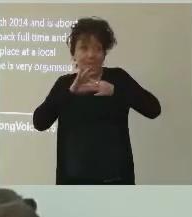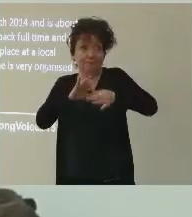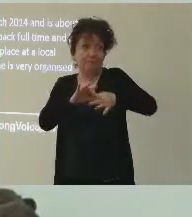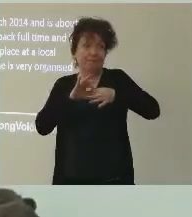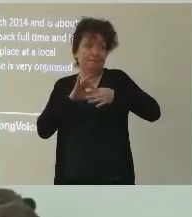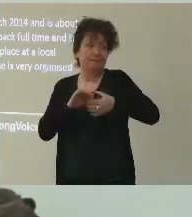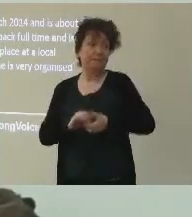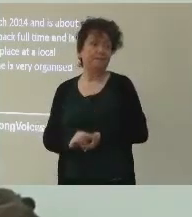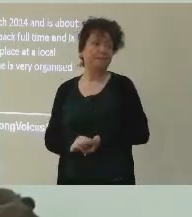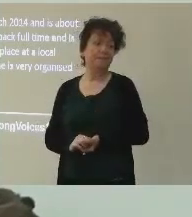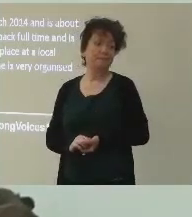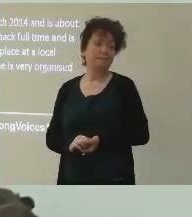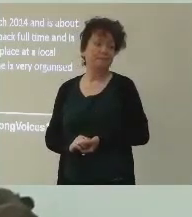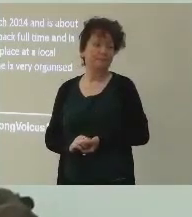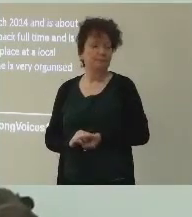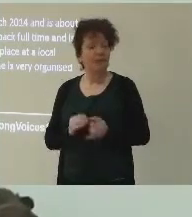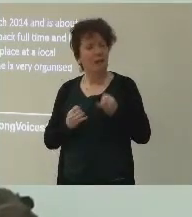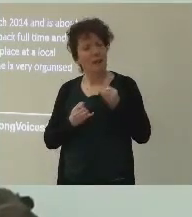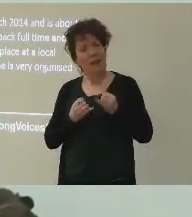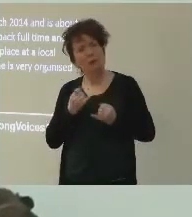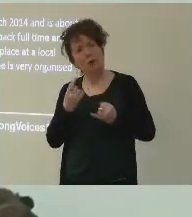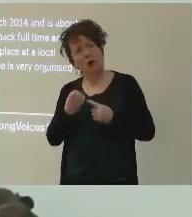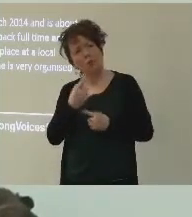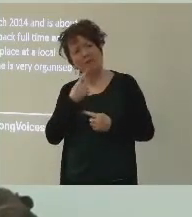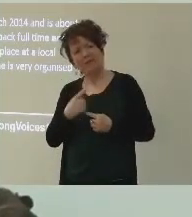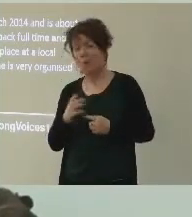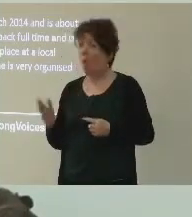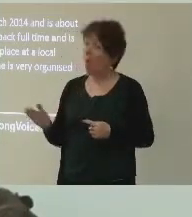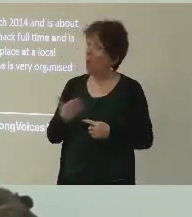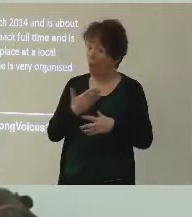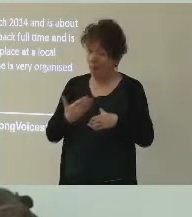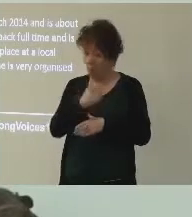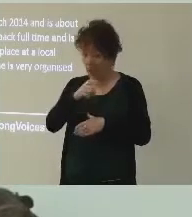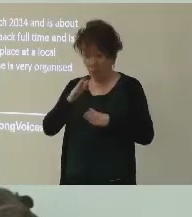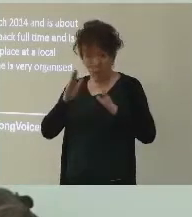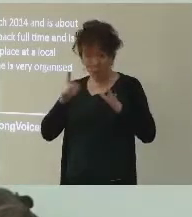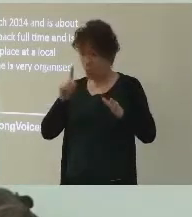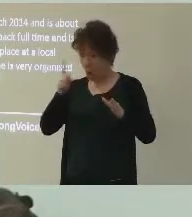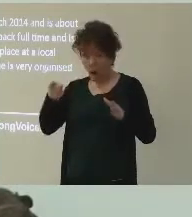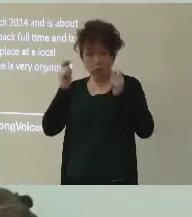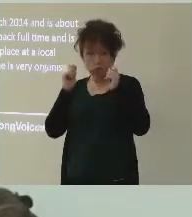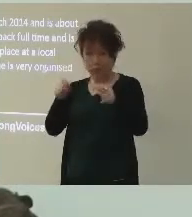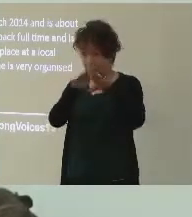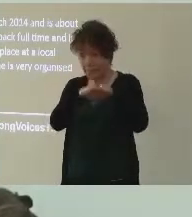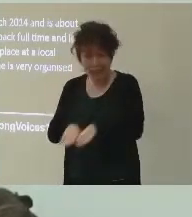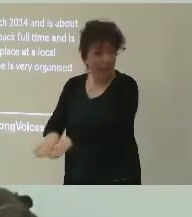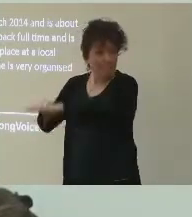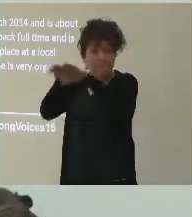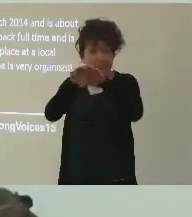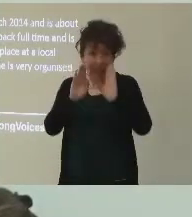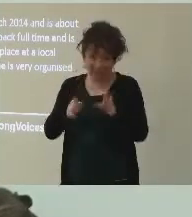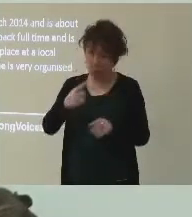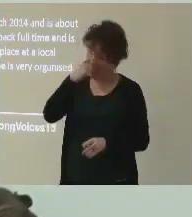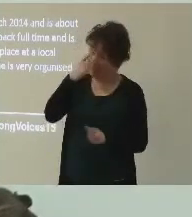And then I think the last one here is to treat all employees as individuals. There's a fine line between meeting needs